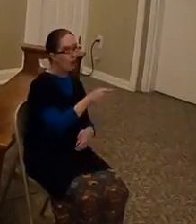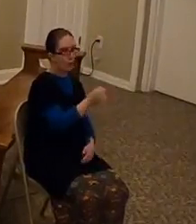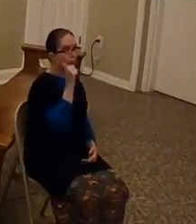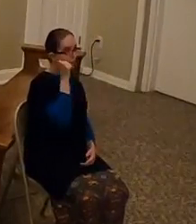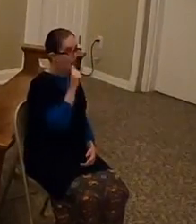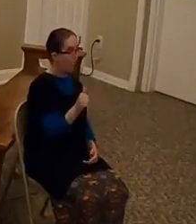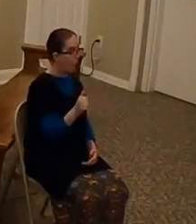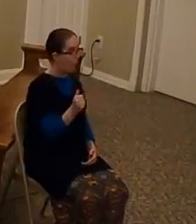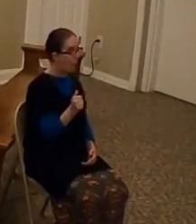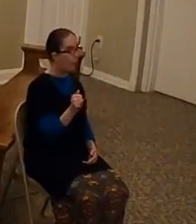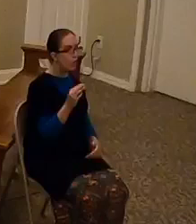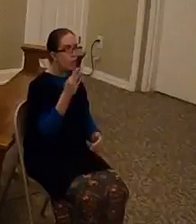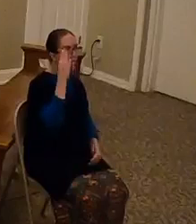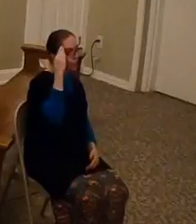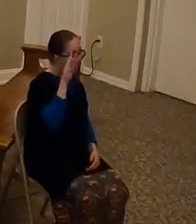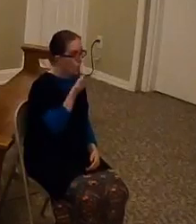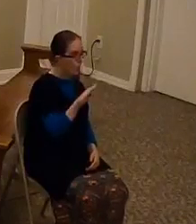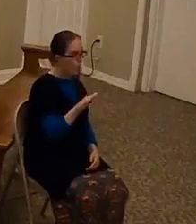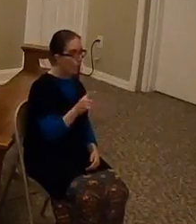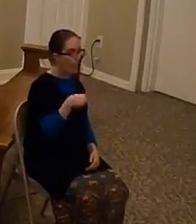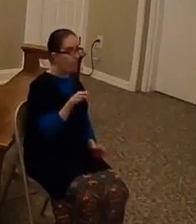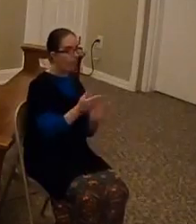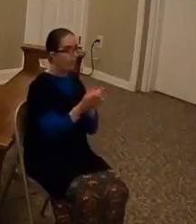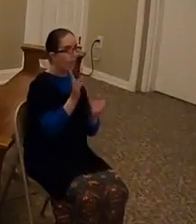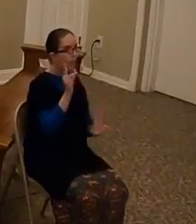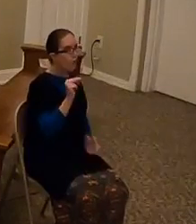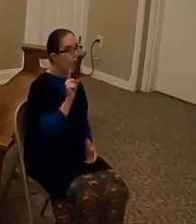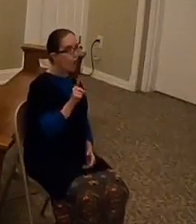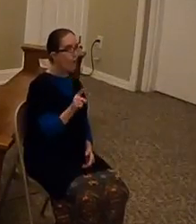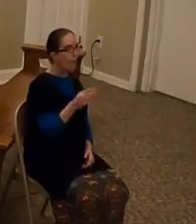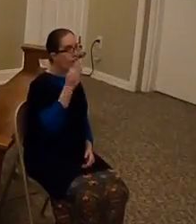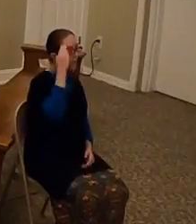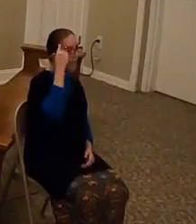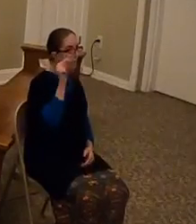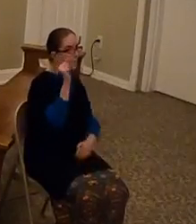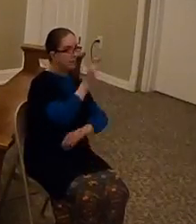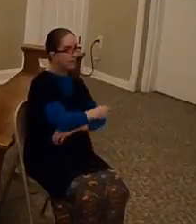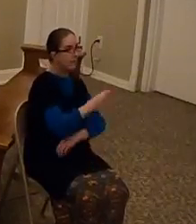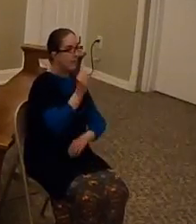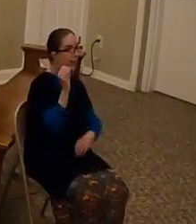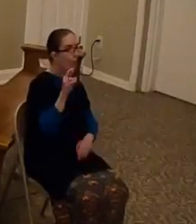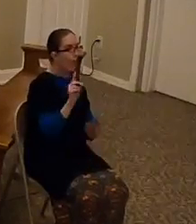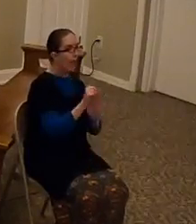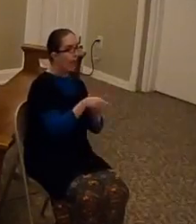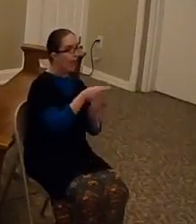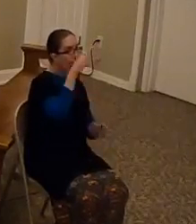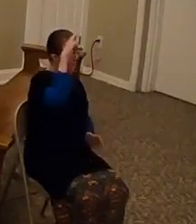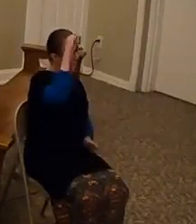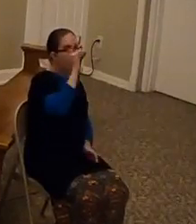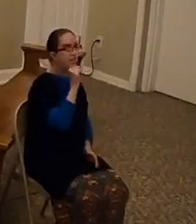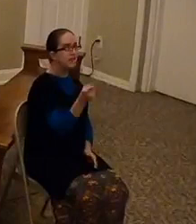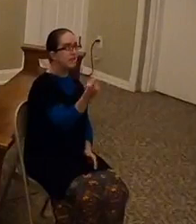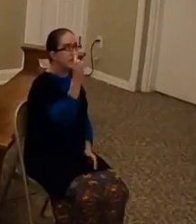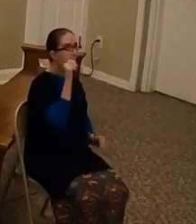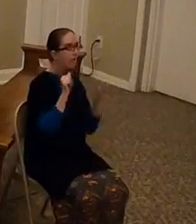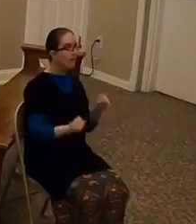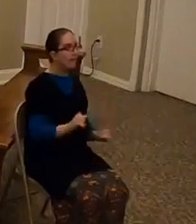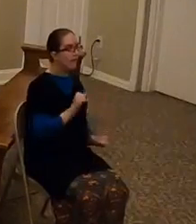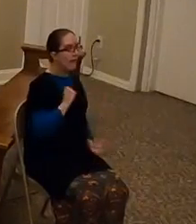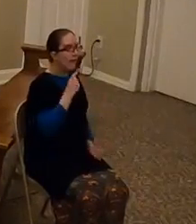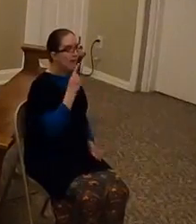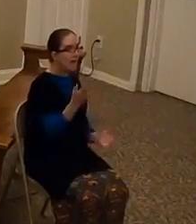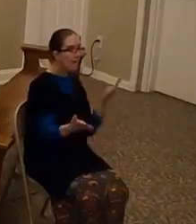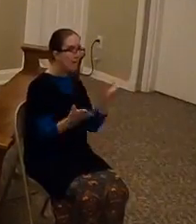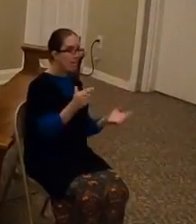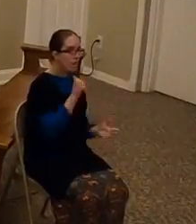tomorrow. Amen. You don't know. The Bible said no man knows the day or hour that he's coming back. But can I tell you,